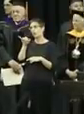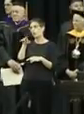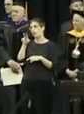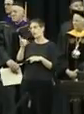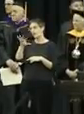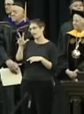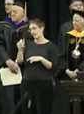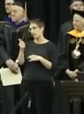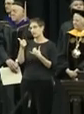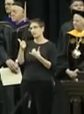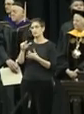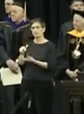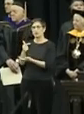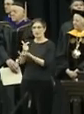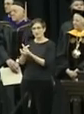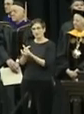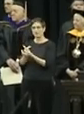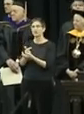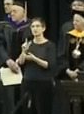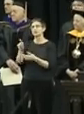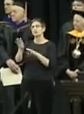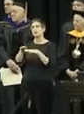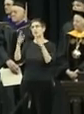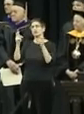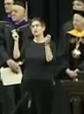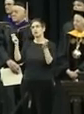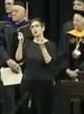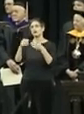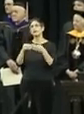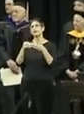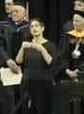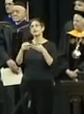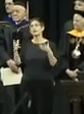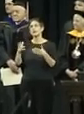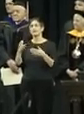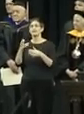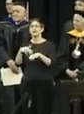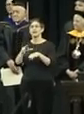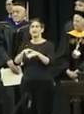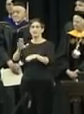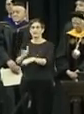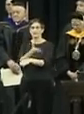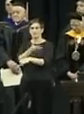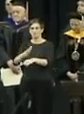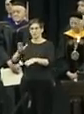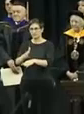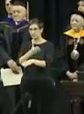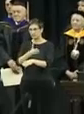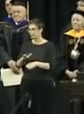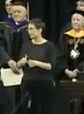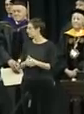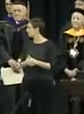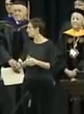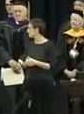today, will now open these ceremonies by leading us in singing the national anthem.